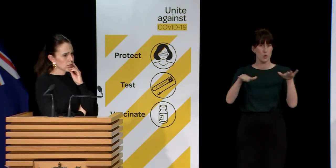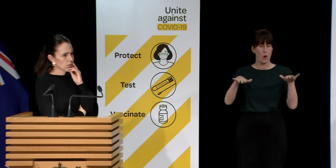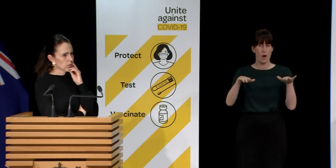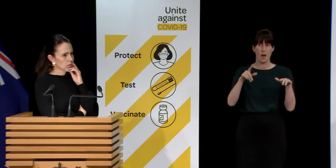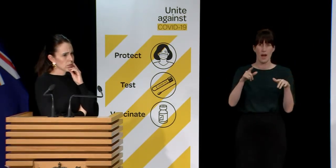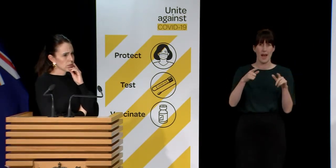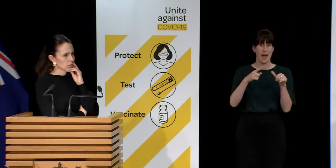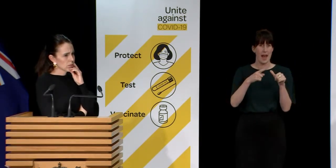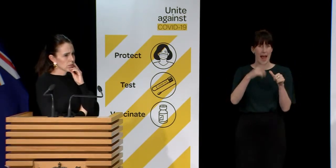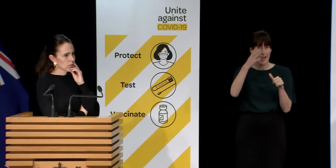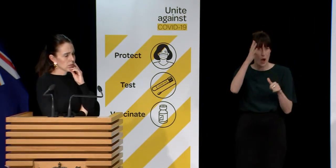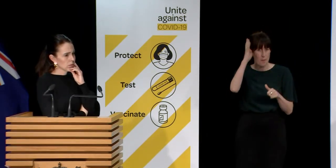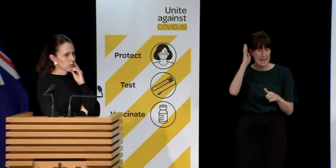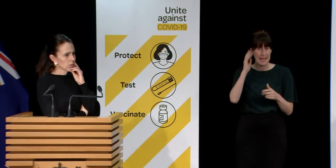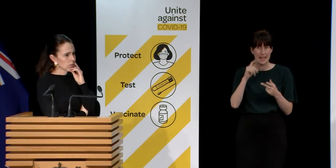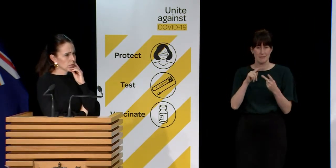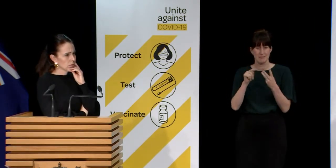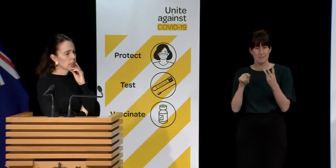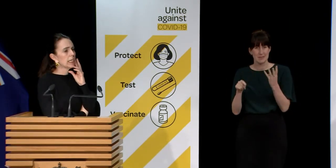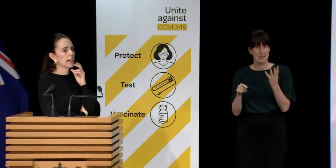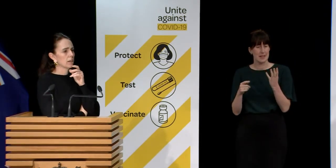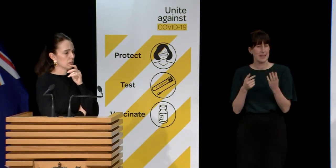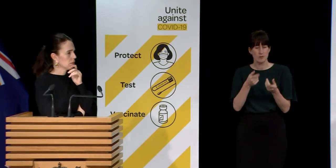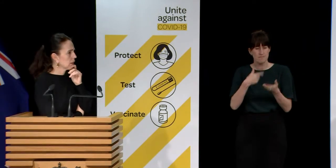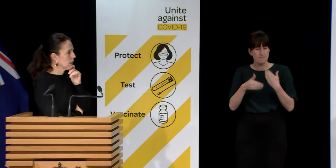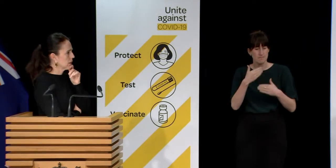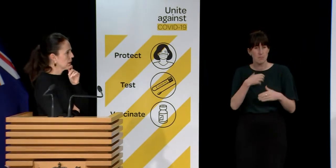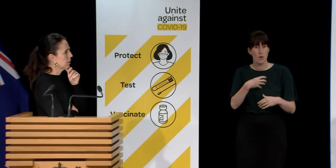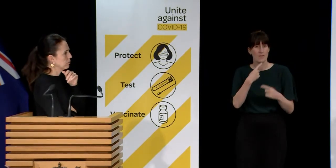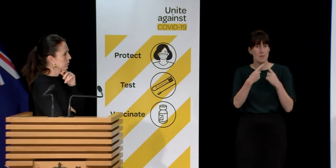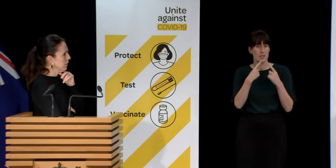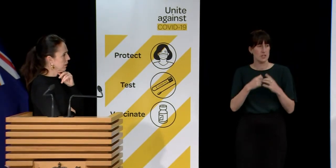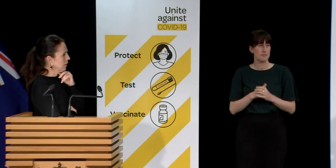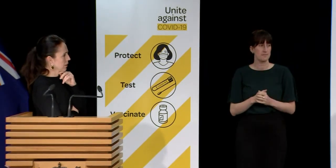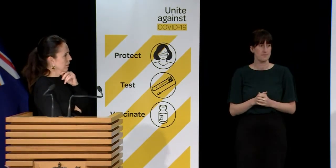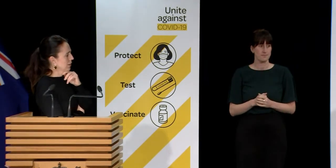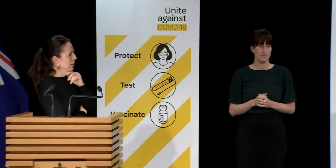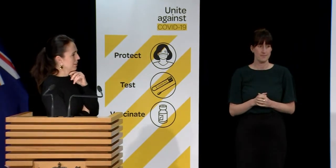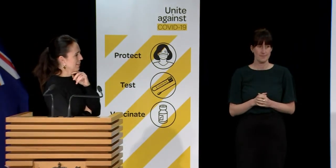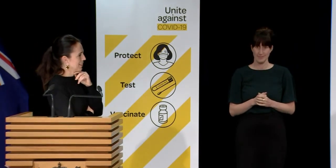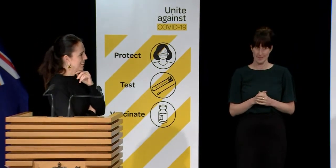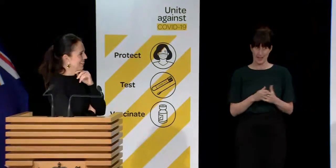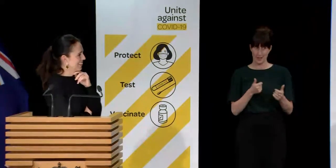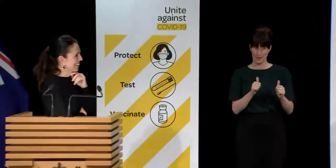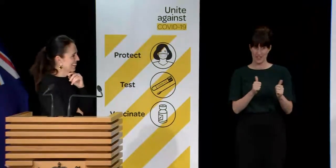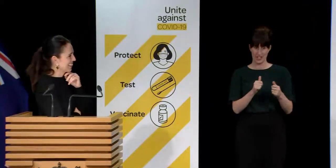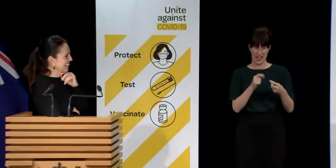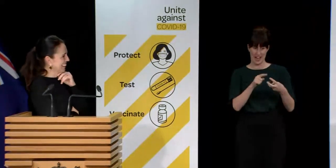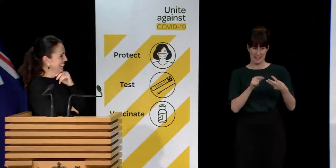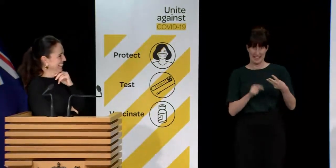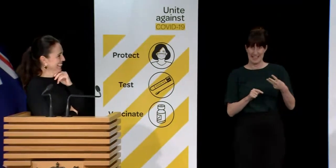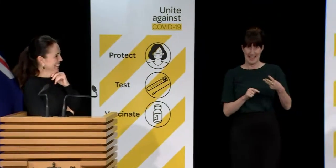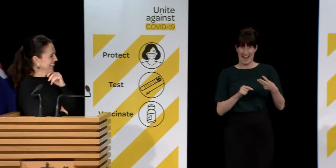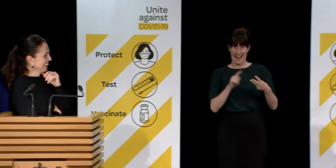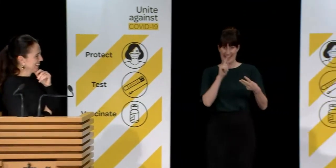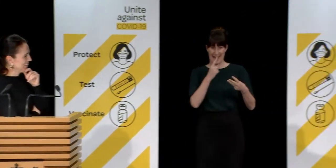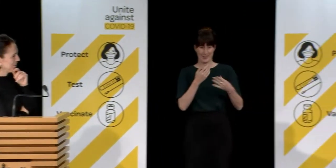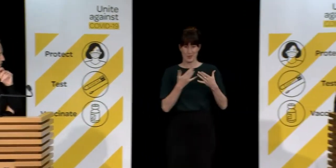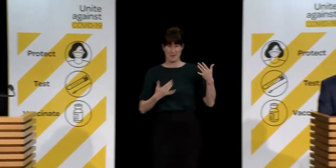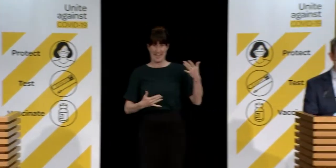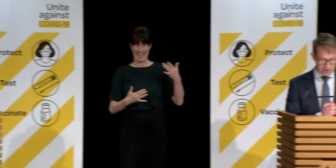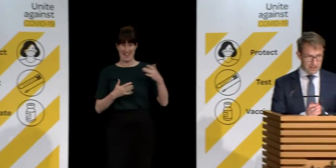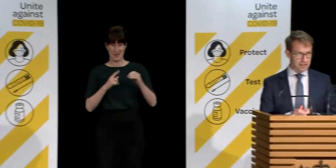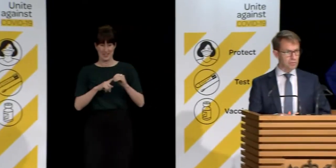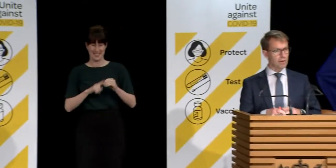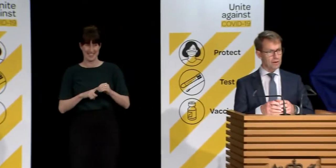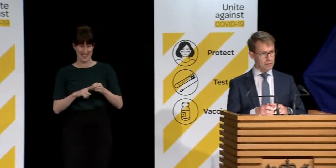are concerns about those cases. Maybe they're linked and they're not a concern. Okay, I think that's 3 questions. That's about all I can deal with at once. The